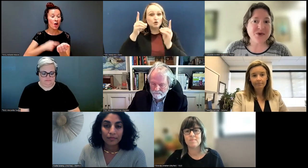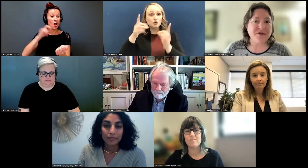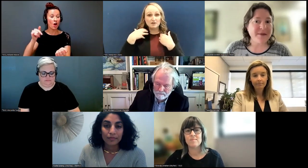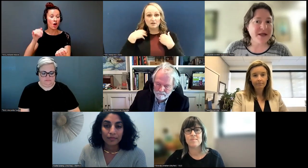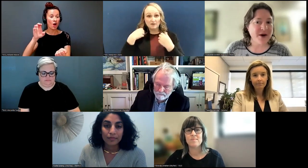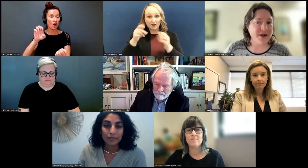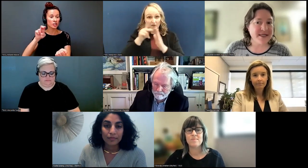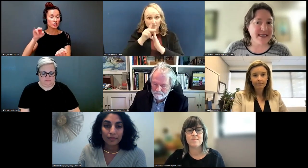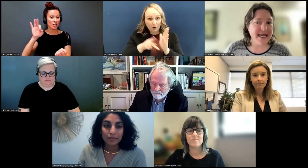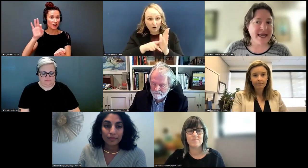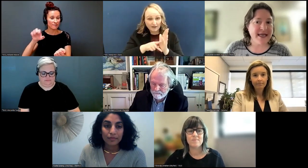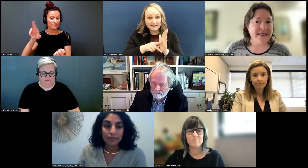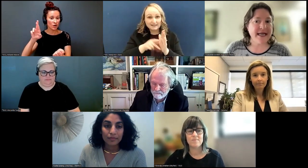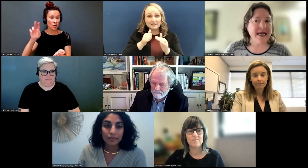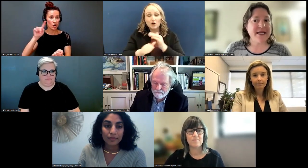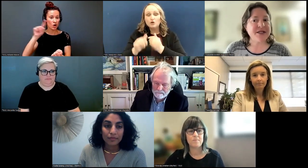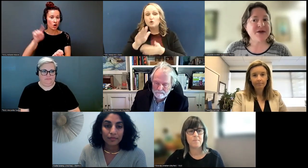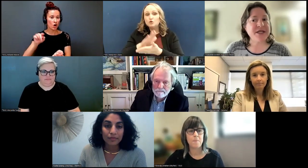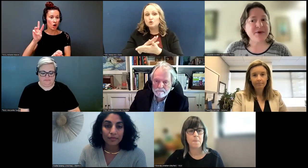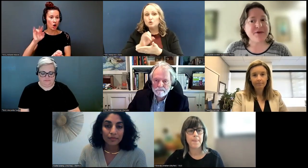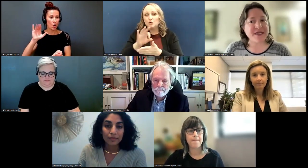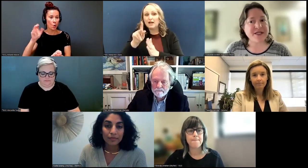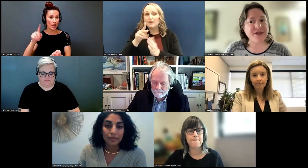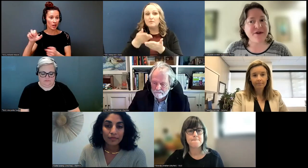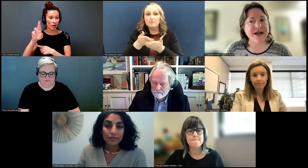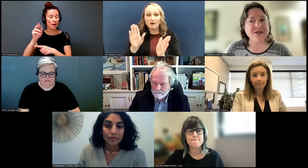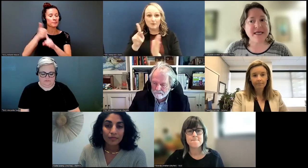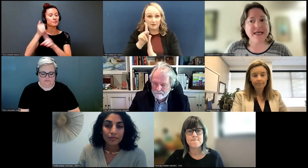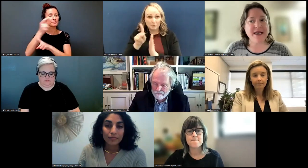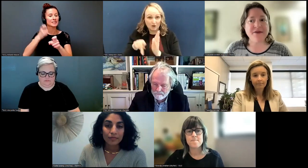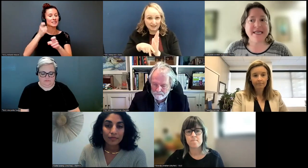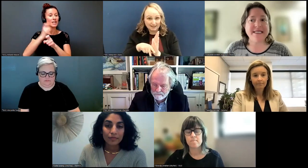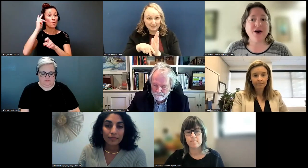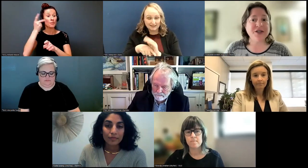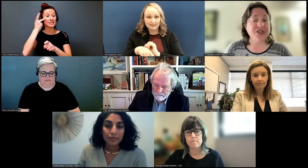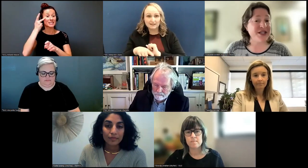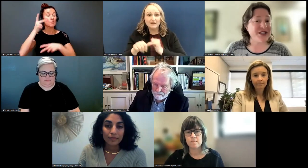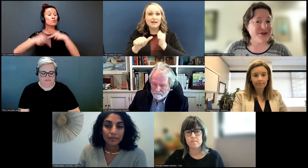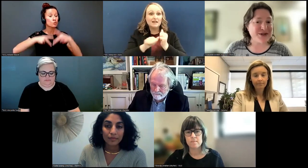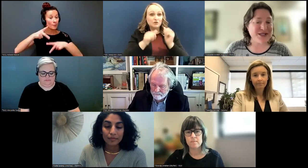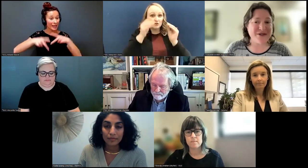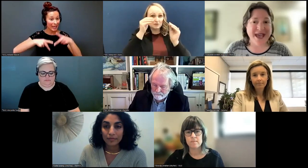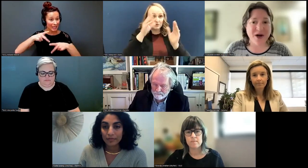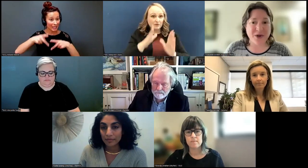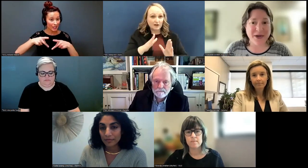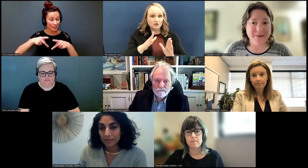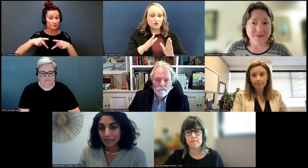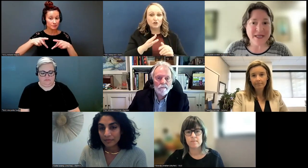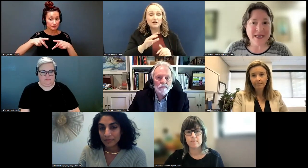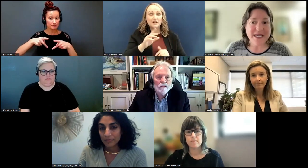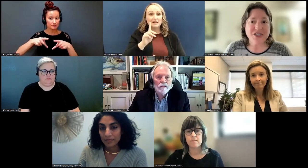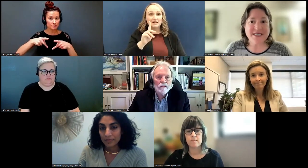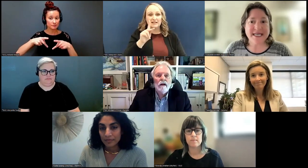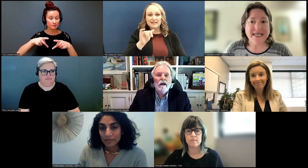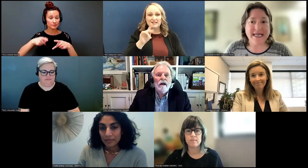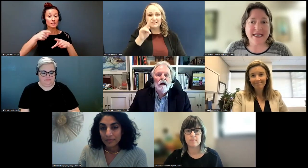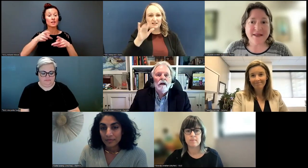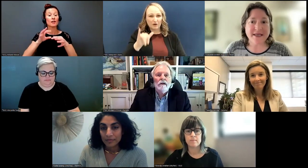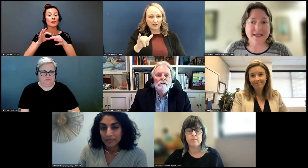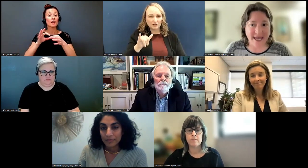the School of Public Policy and an Associate Professor in the Faculty of Kinesiology at the University of Calgary.